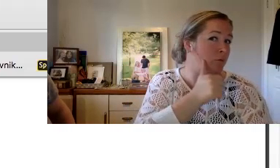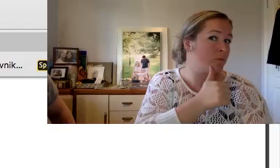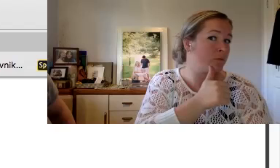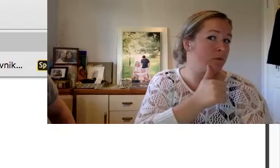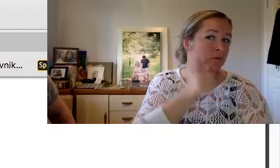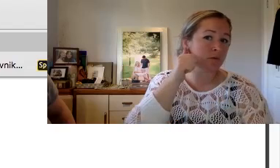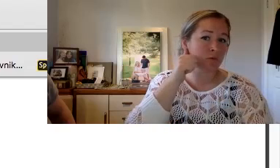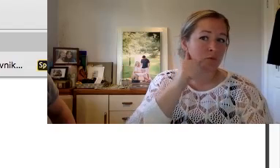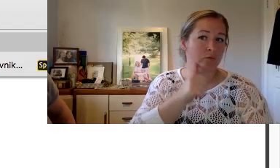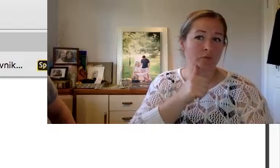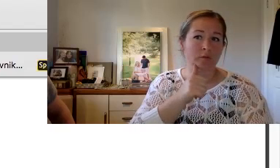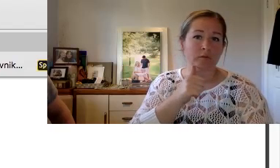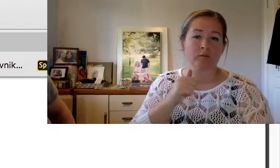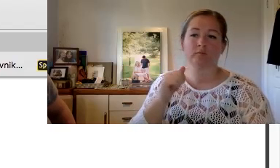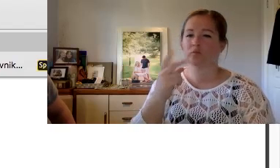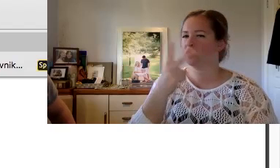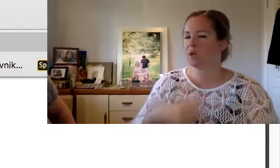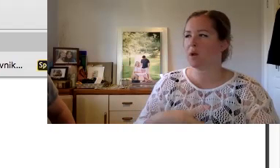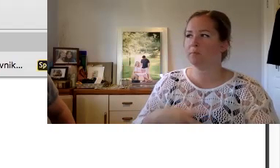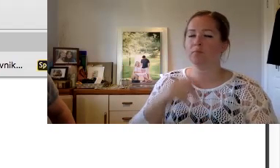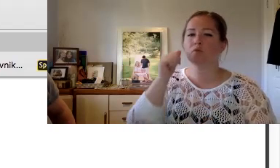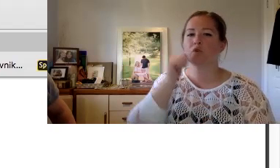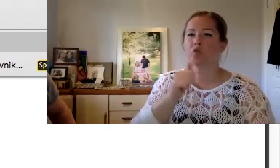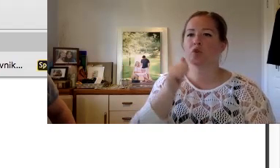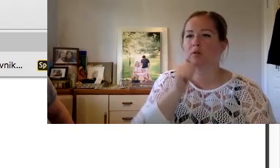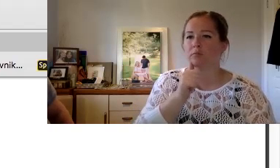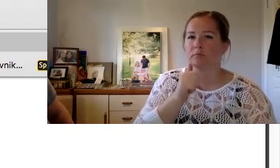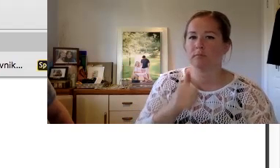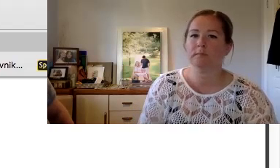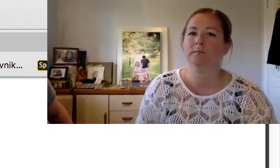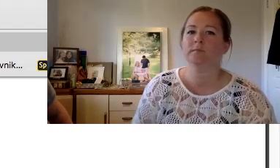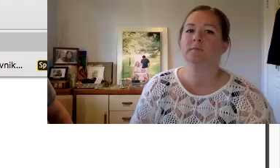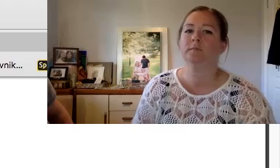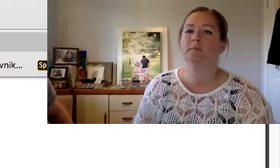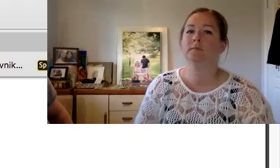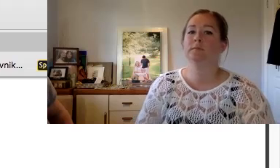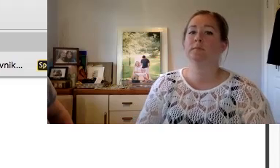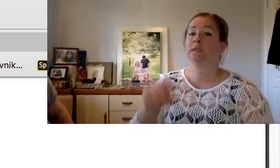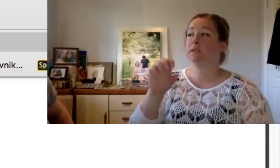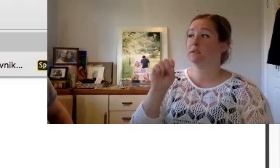Girl. Take your thumb and put it across your face. 2 times again. Girl.